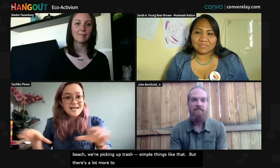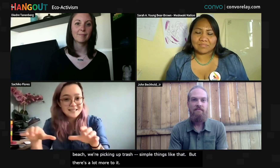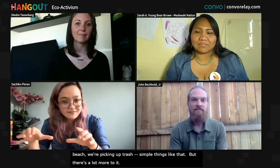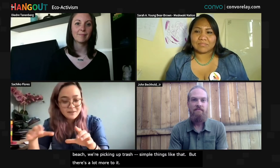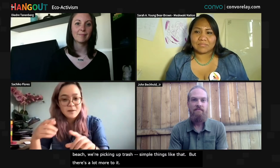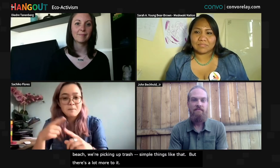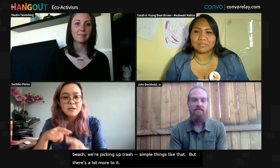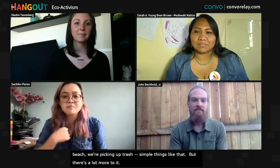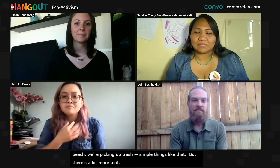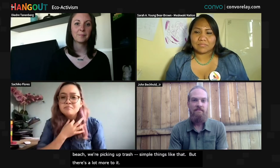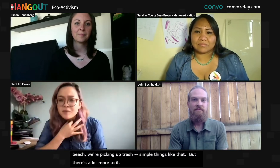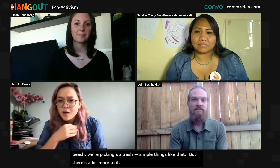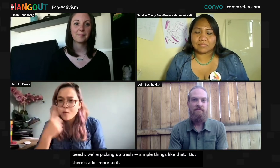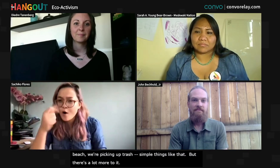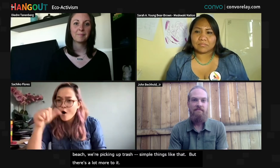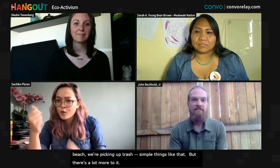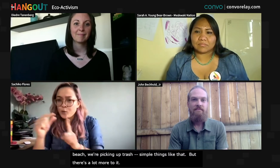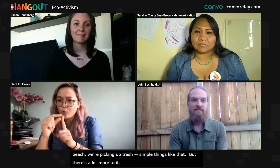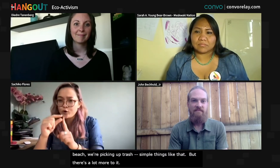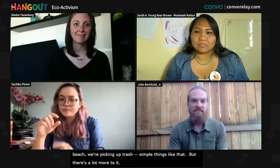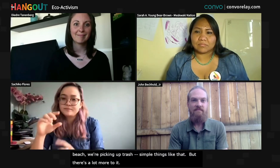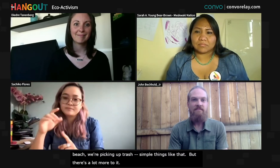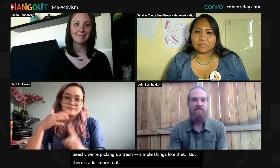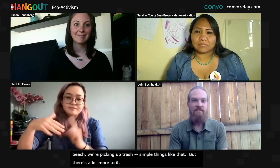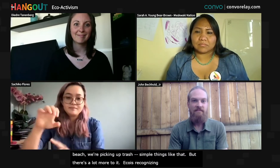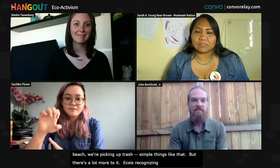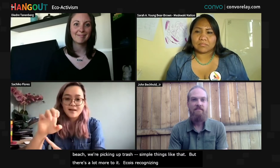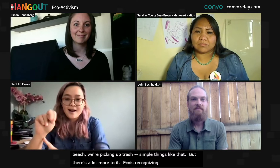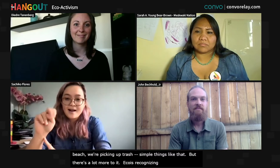Eco is recognizing the environmental activism, of course, but